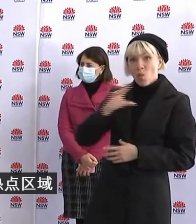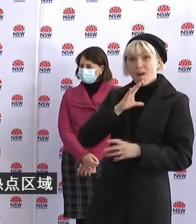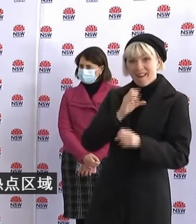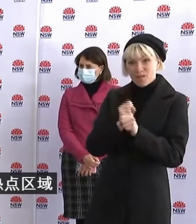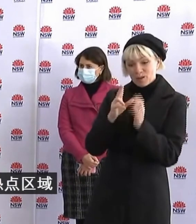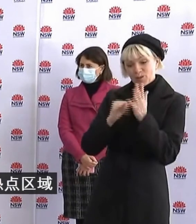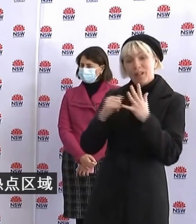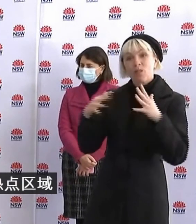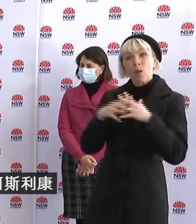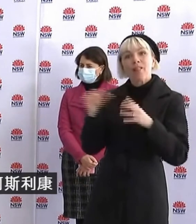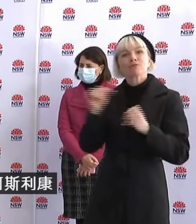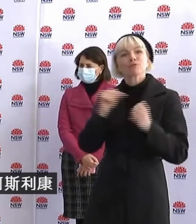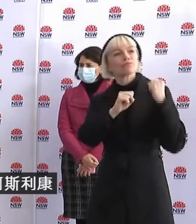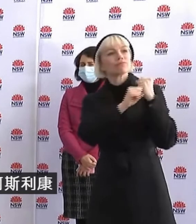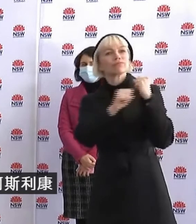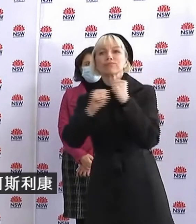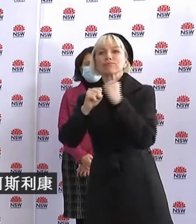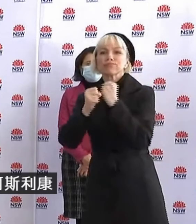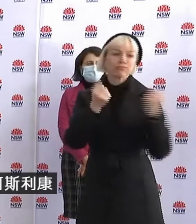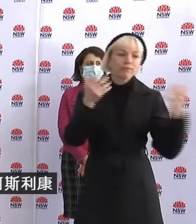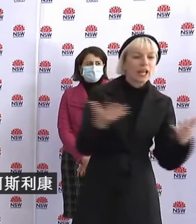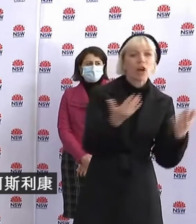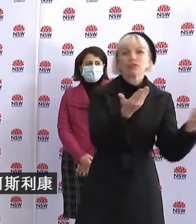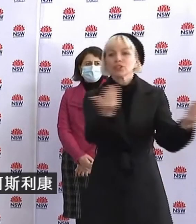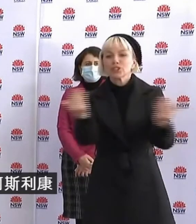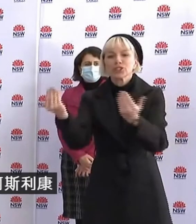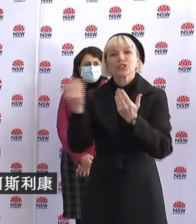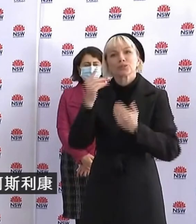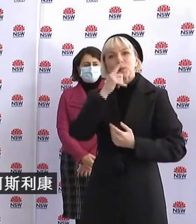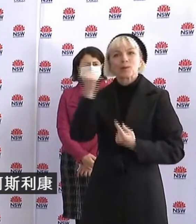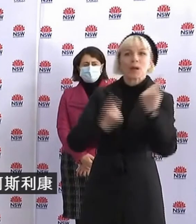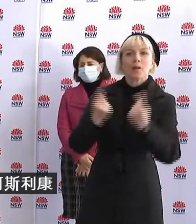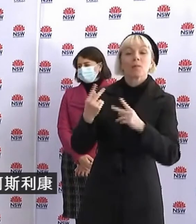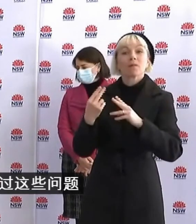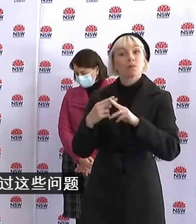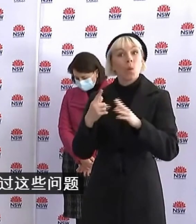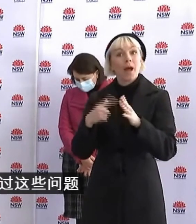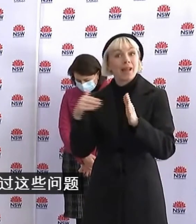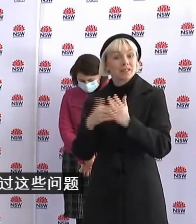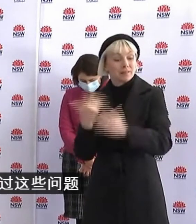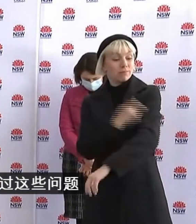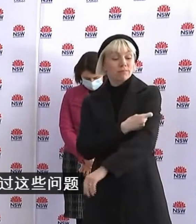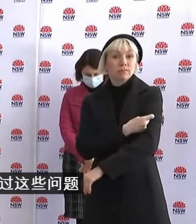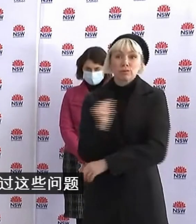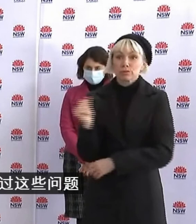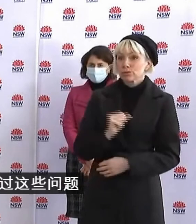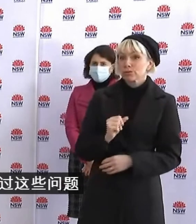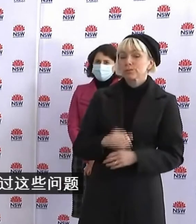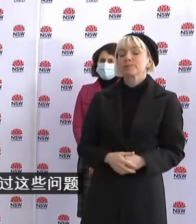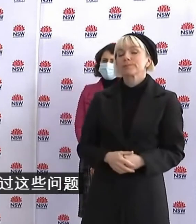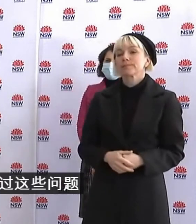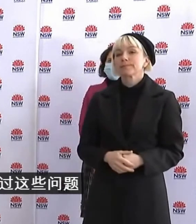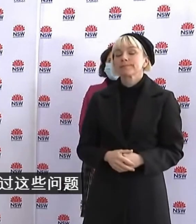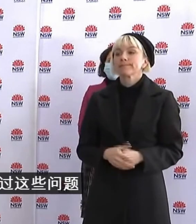target these hotspot areas, to get people out and to get them to take the AstraZeneca? Look, again, it's fair to